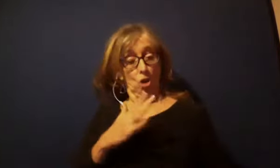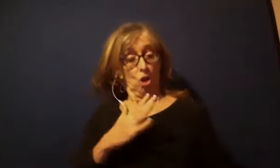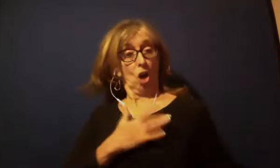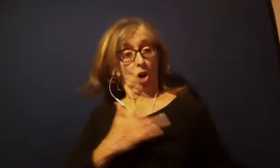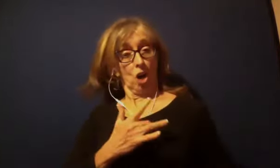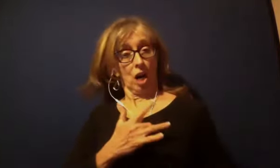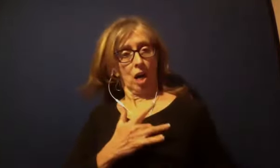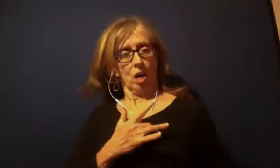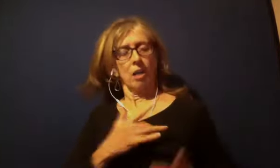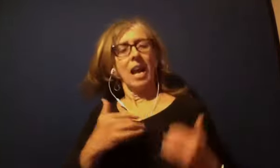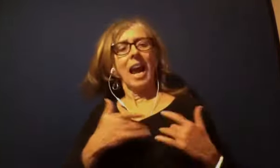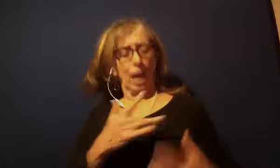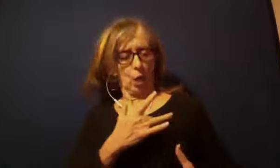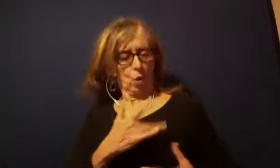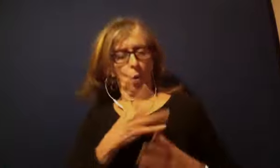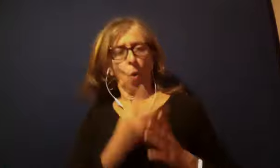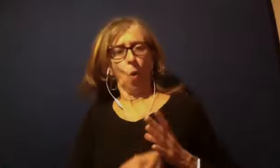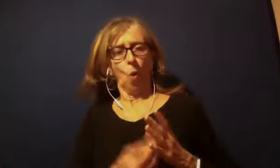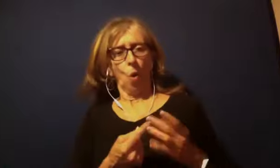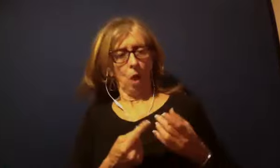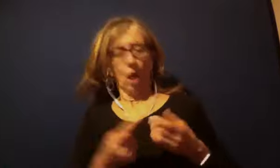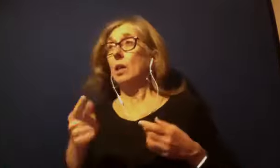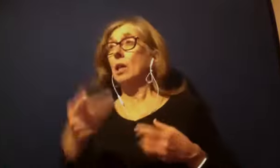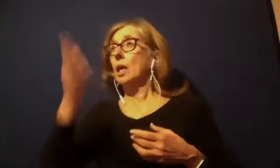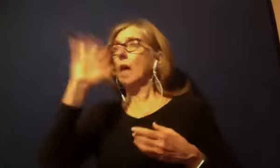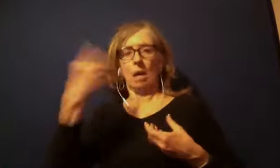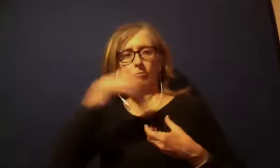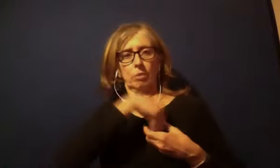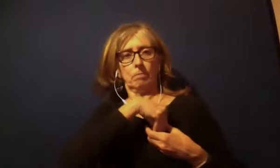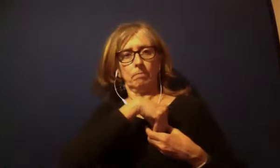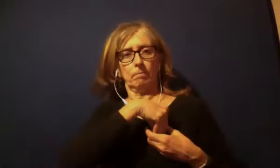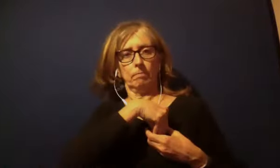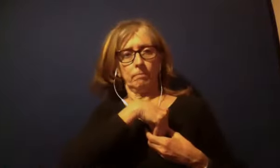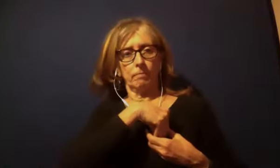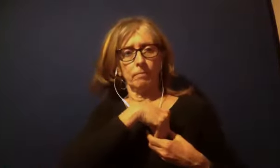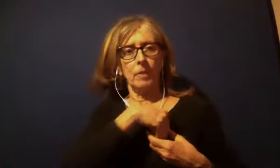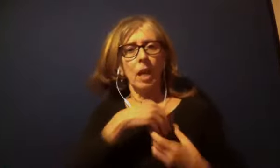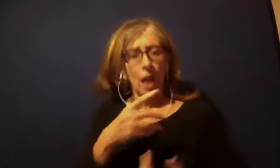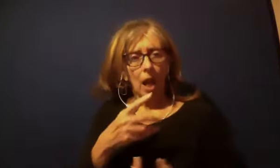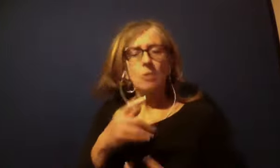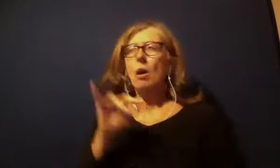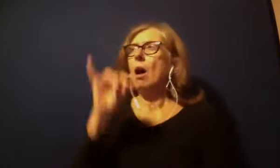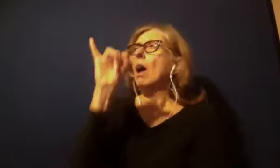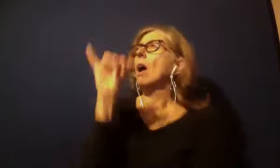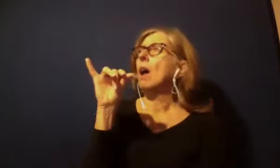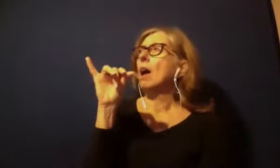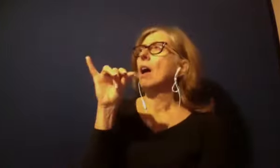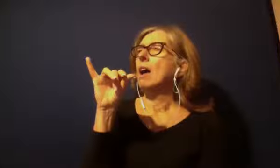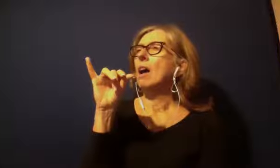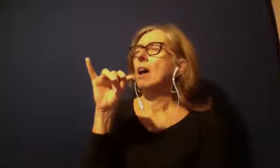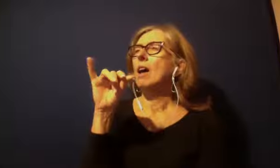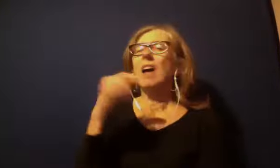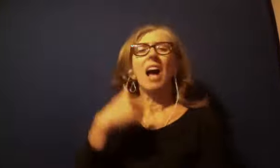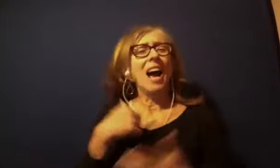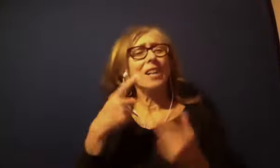That resonated with me, for all the spiritual and religious kind of experimentation that I'd done previously, tried going to church,